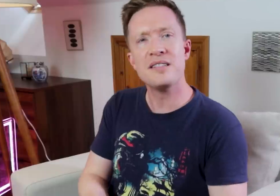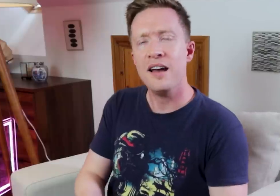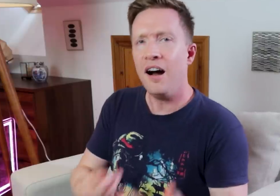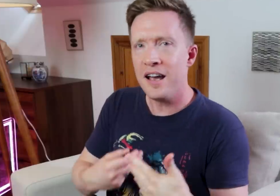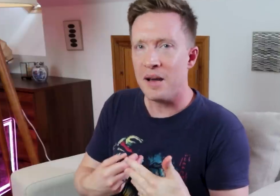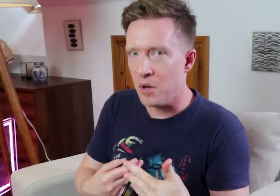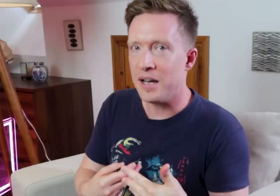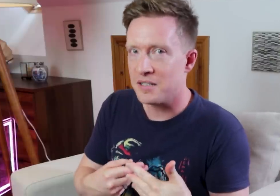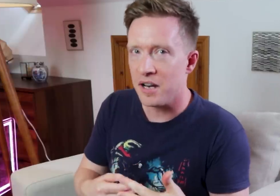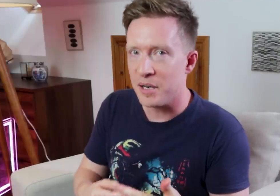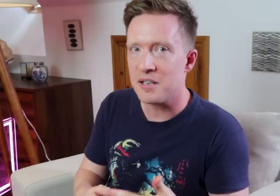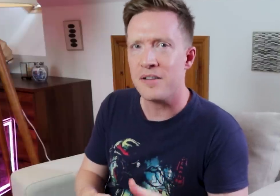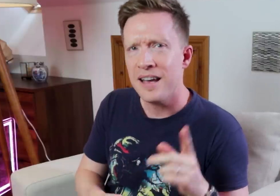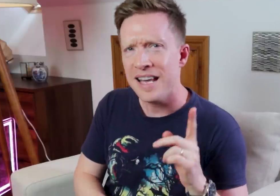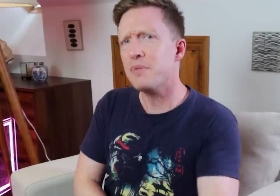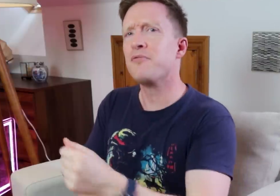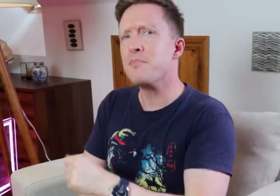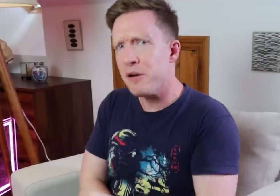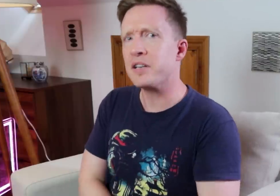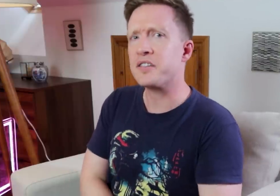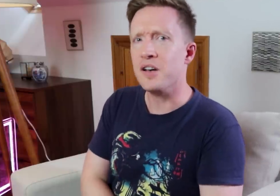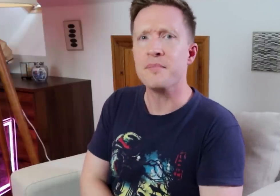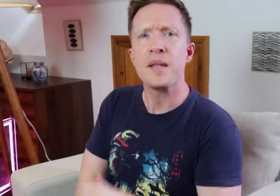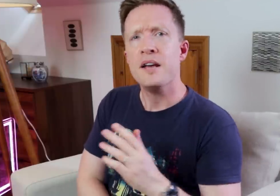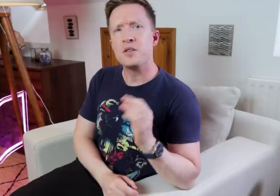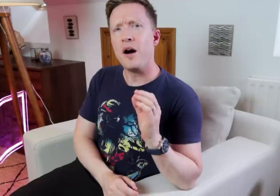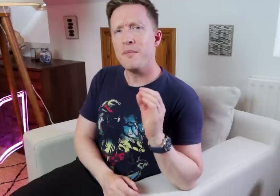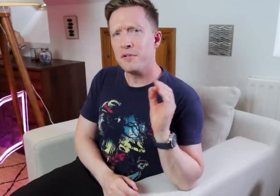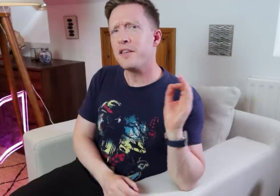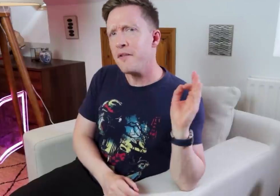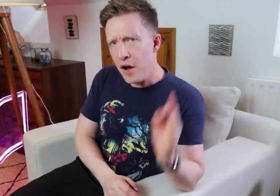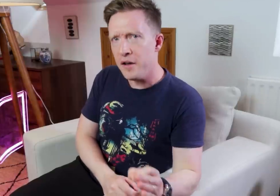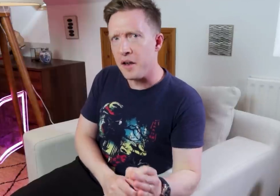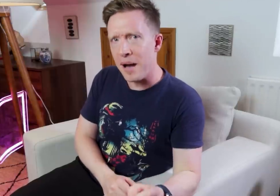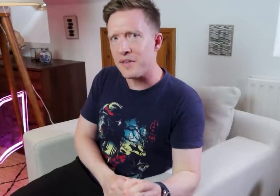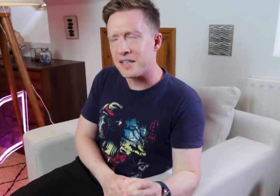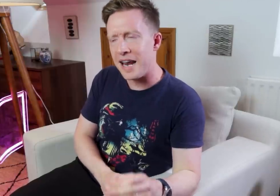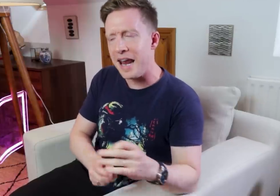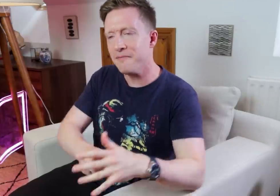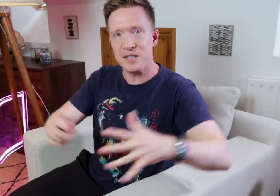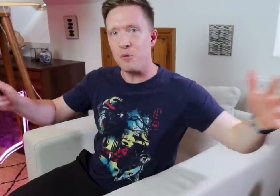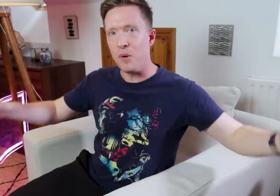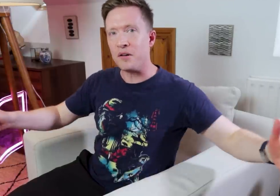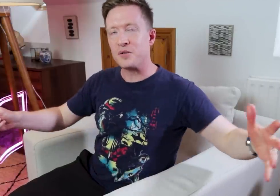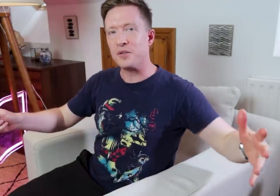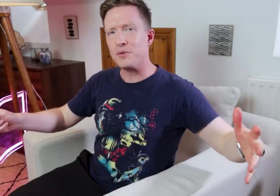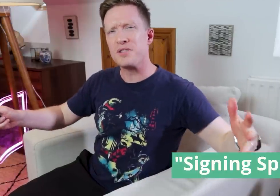since I am not a signer myself, it's my friend Meredith's turn. So, Meredith, I've heard about this invisible box called your